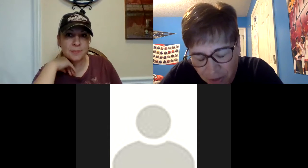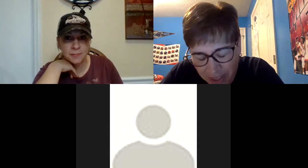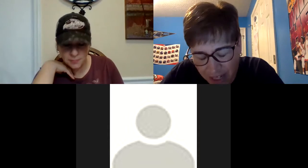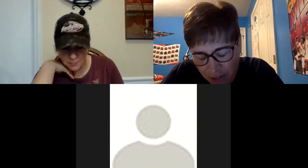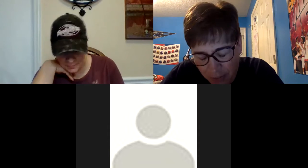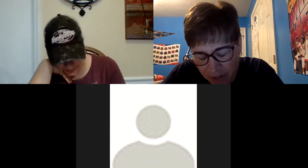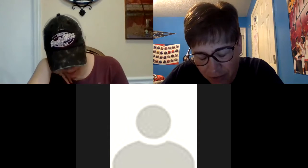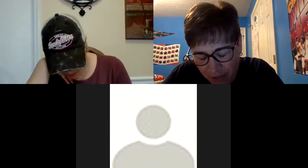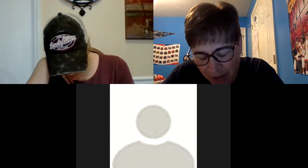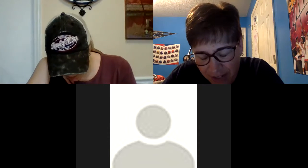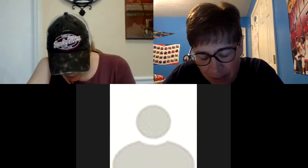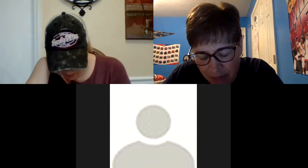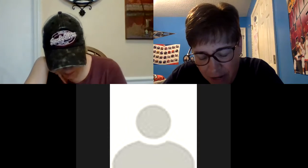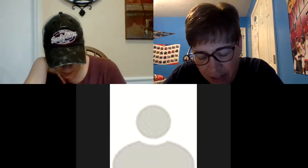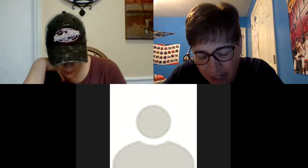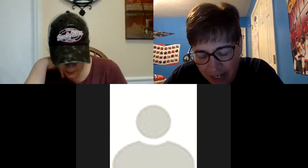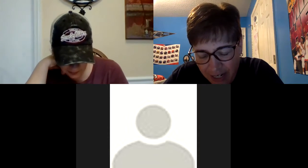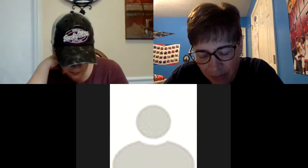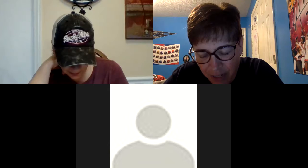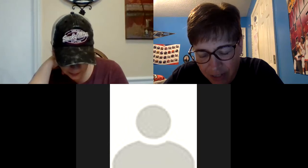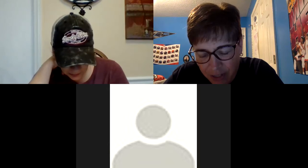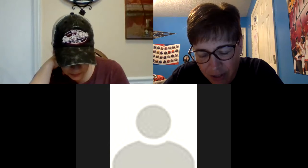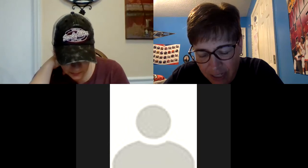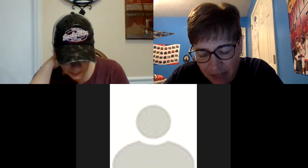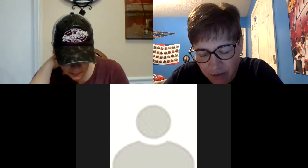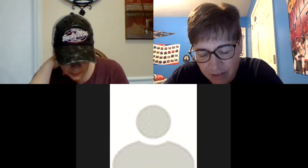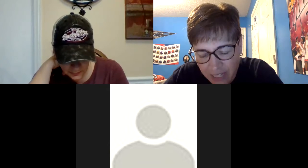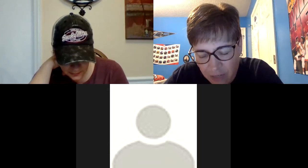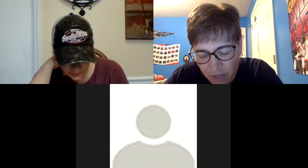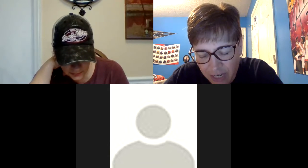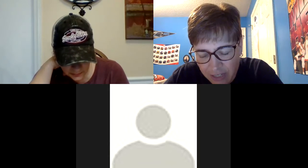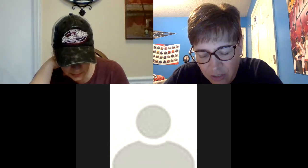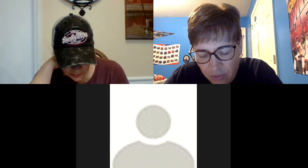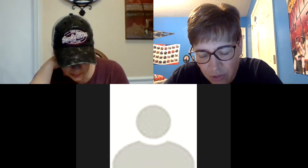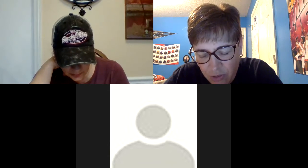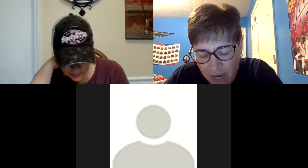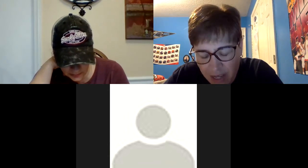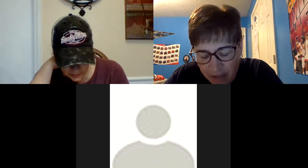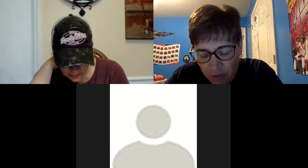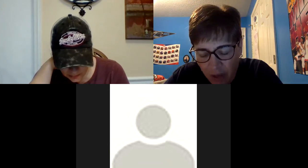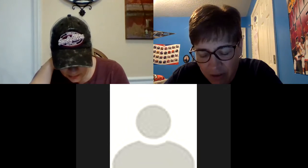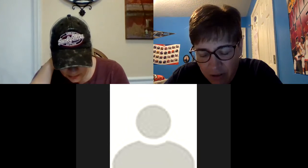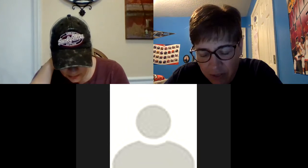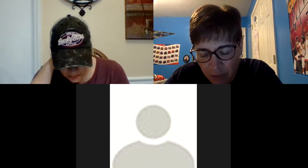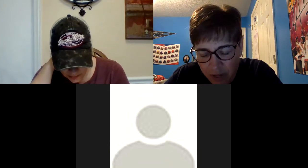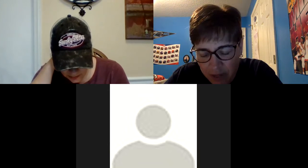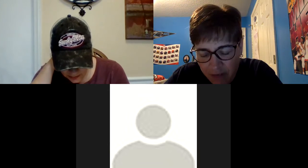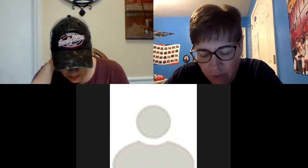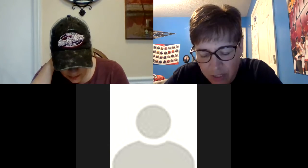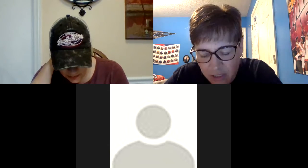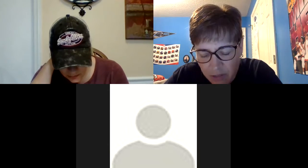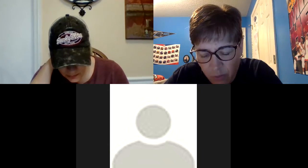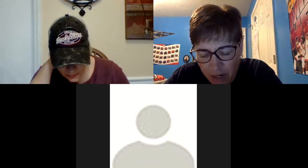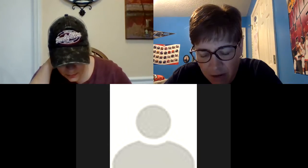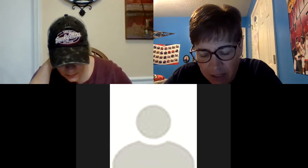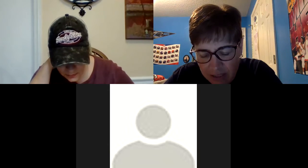Dear Lord, thank you so much for allowing us to be here tonight and bringing us all together. And thank you for getting us through this weather. And we just pray that everyone